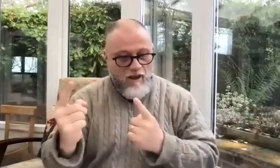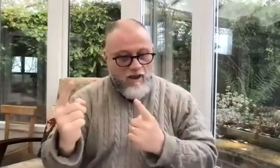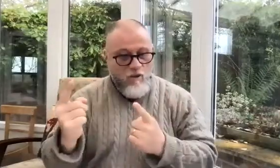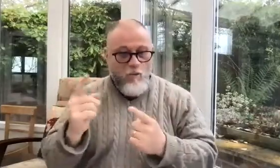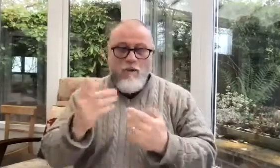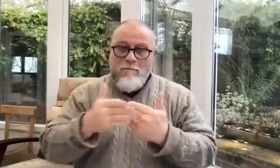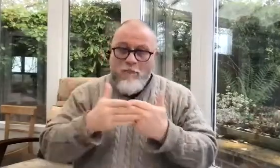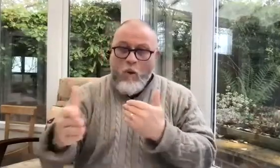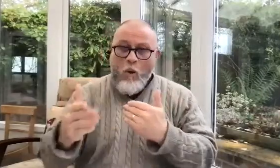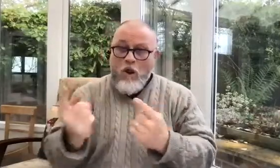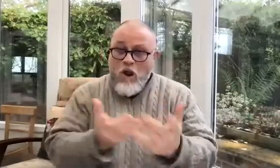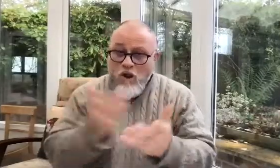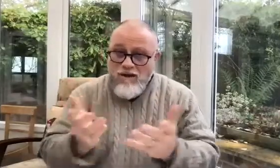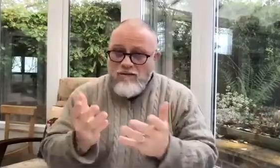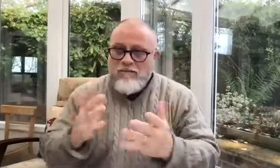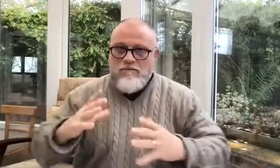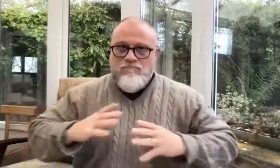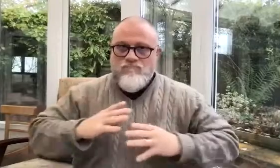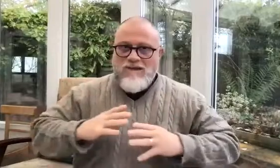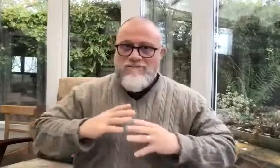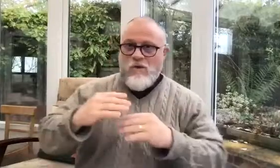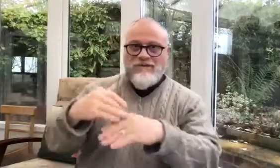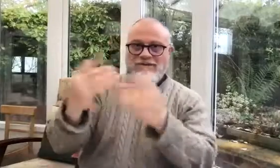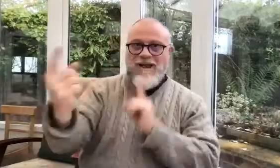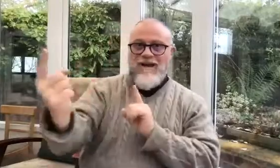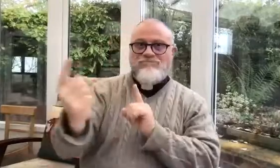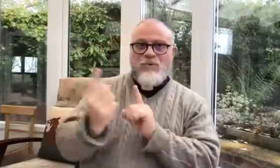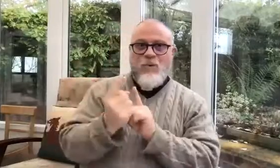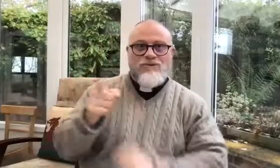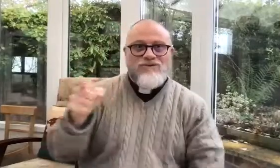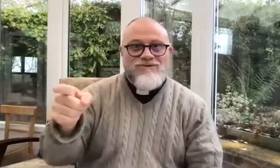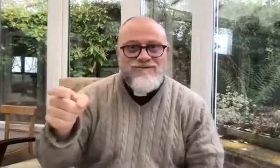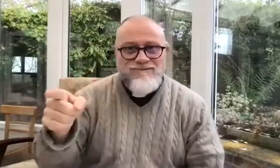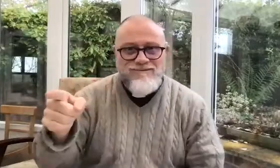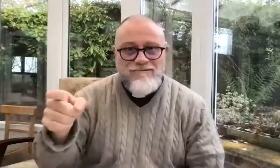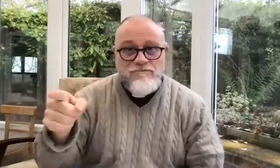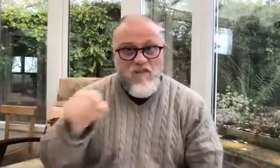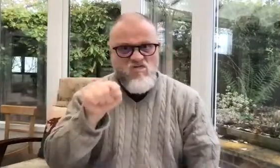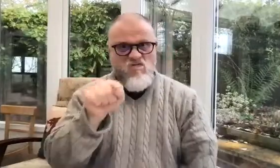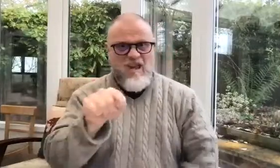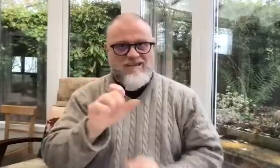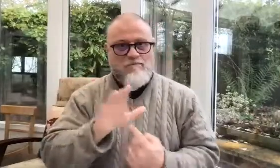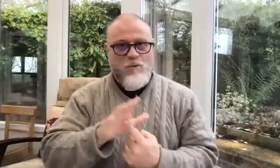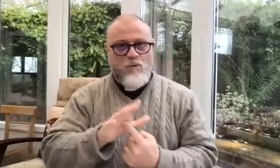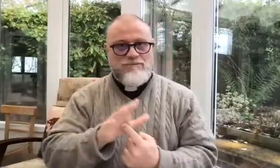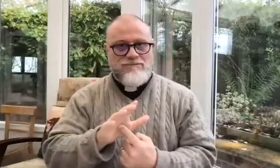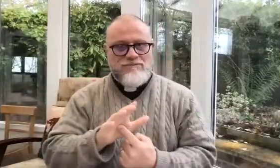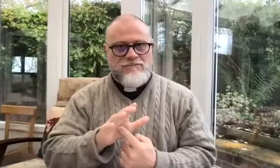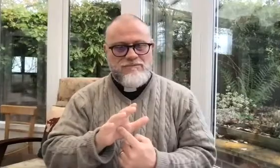another, and all the more as you see the day drawing near. That's